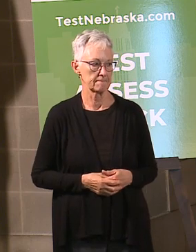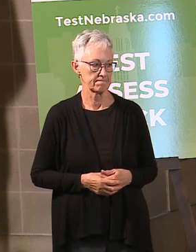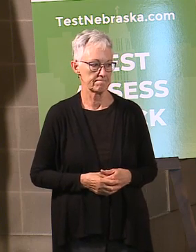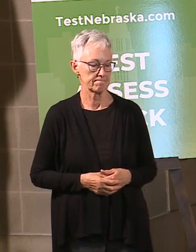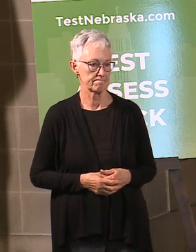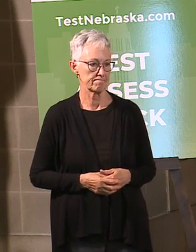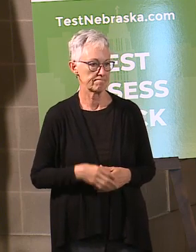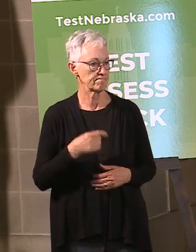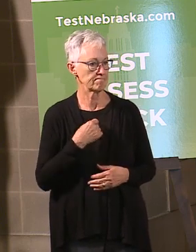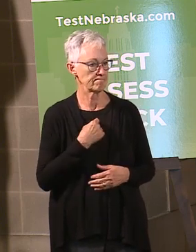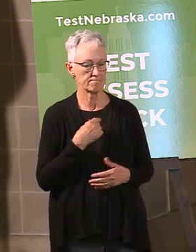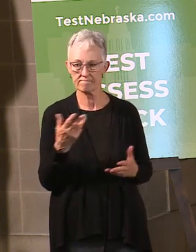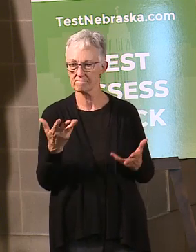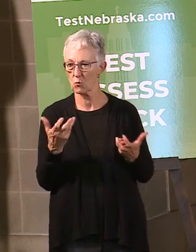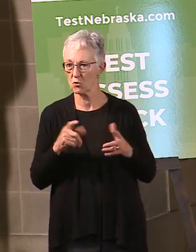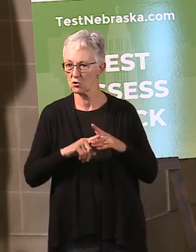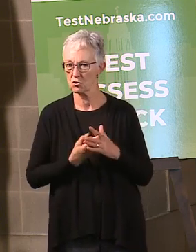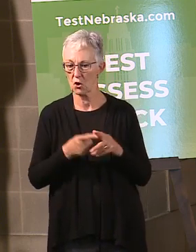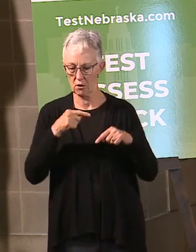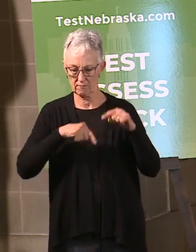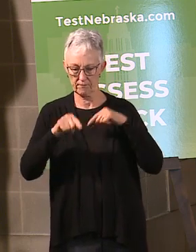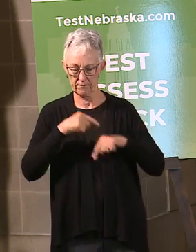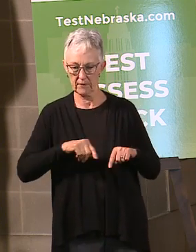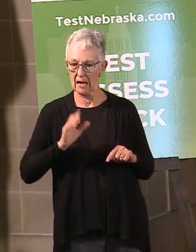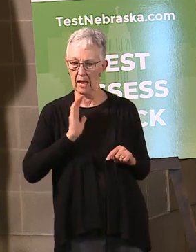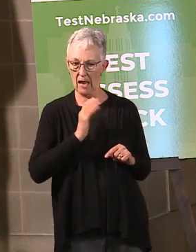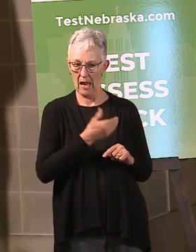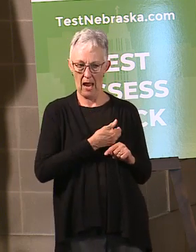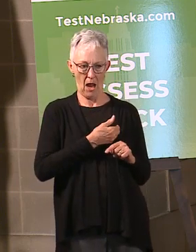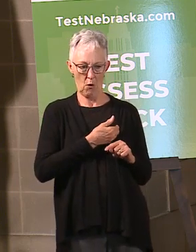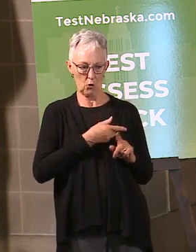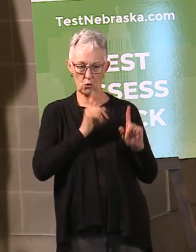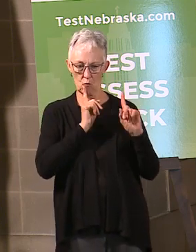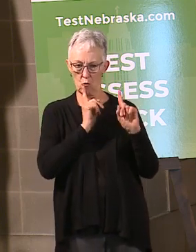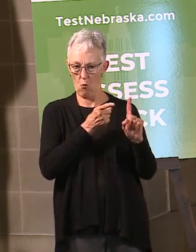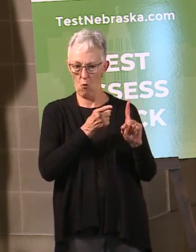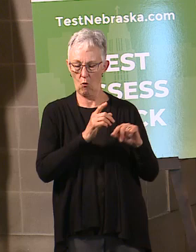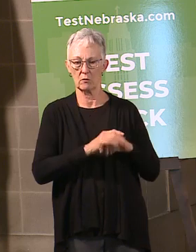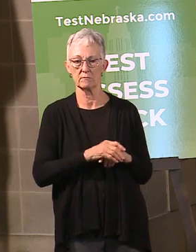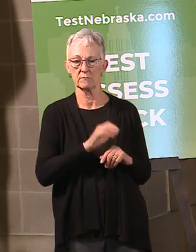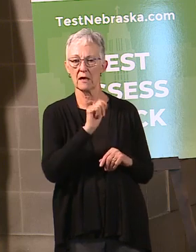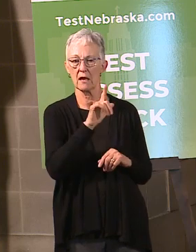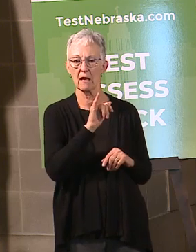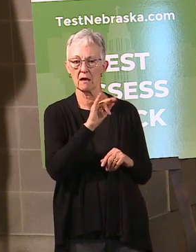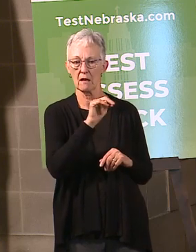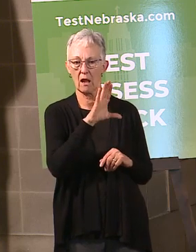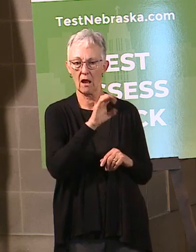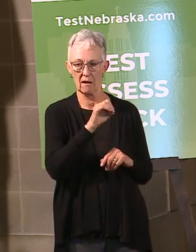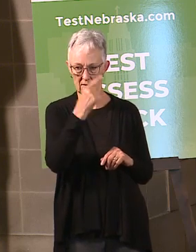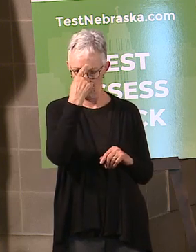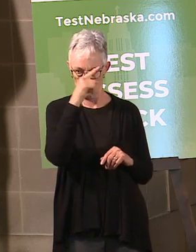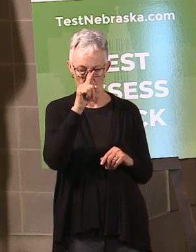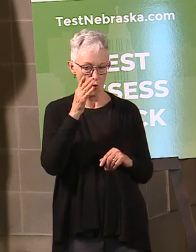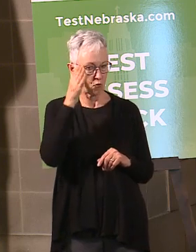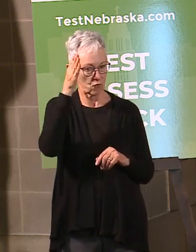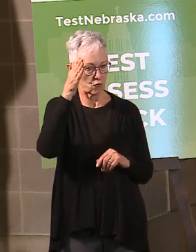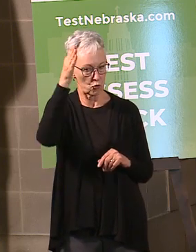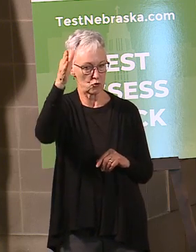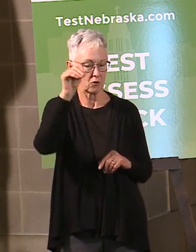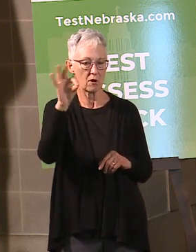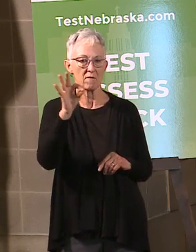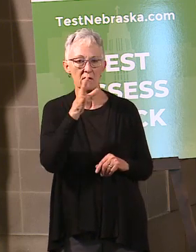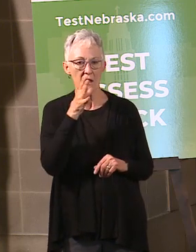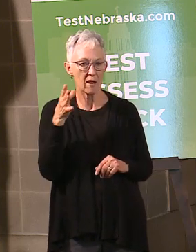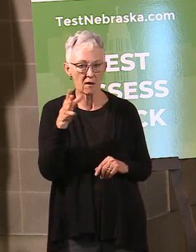bit, describe who AFAN is and what the project is. The Alliance for the Future of Agriculture is made up of all of the leading